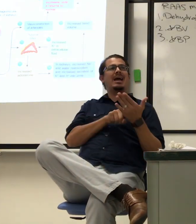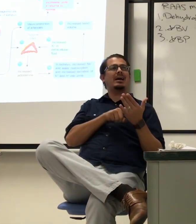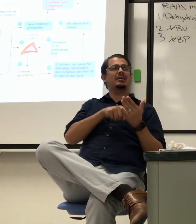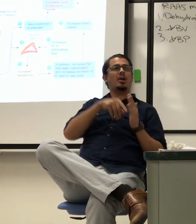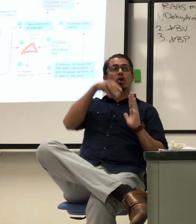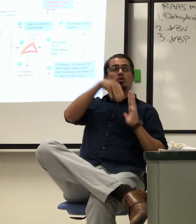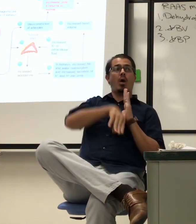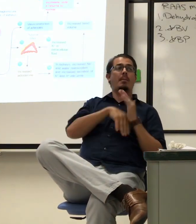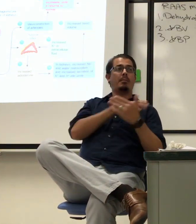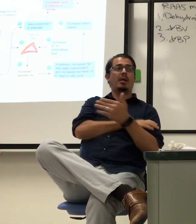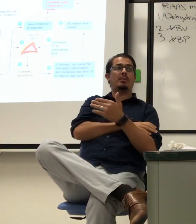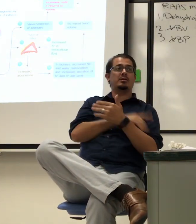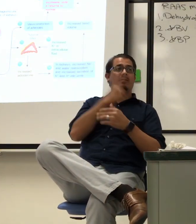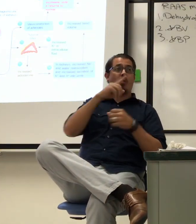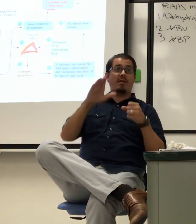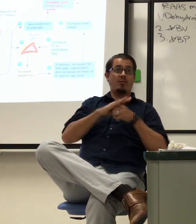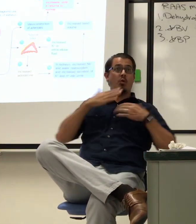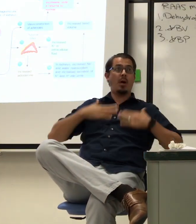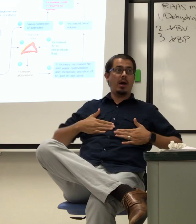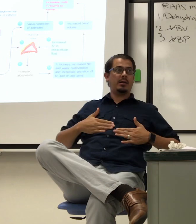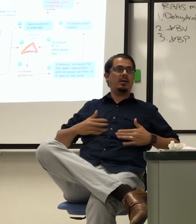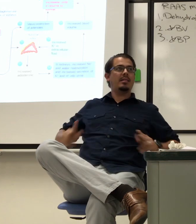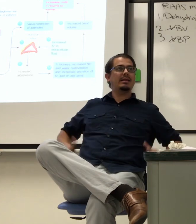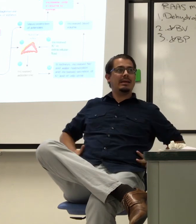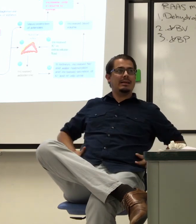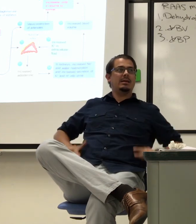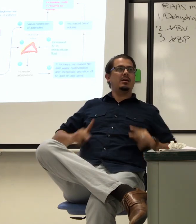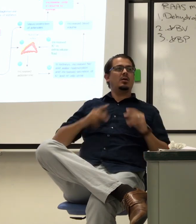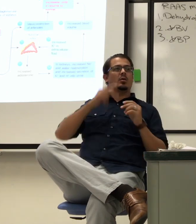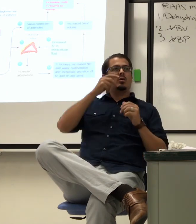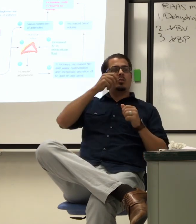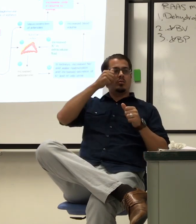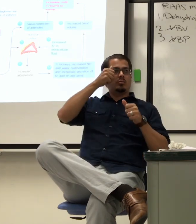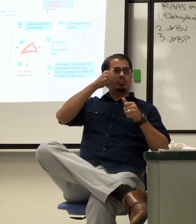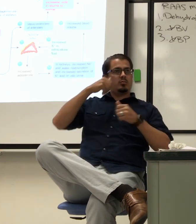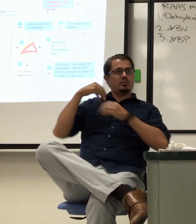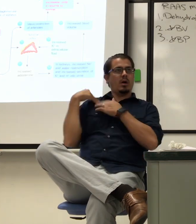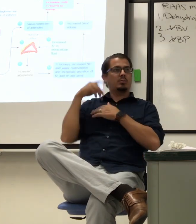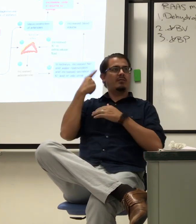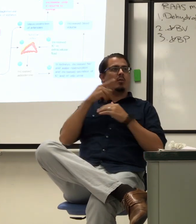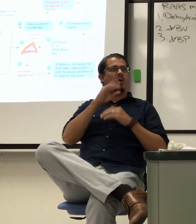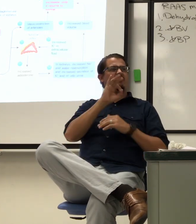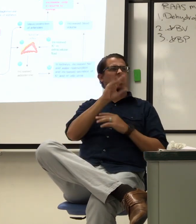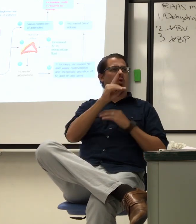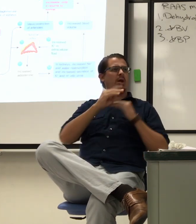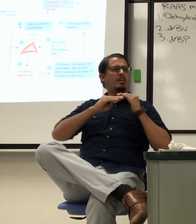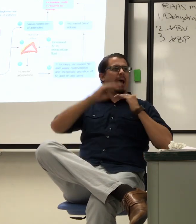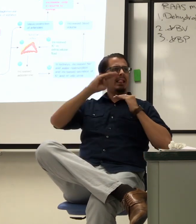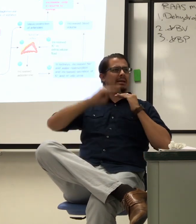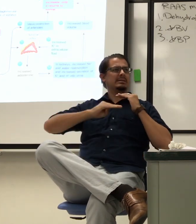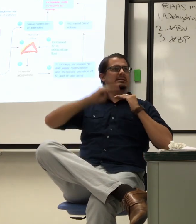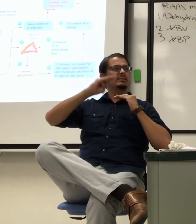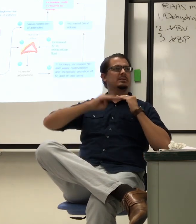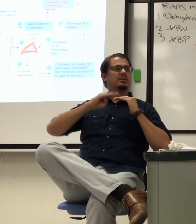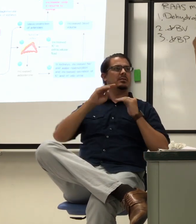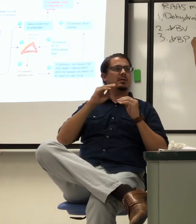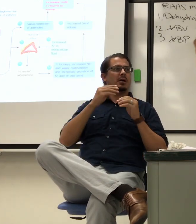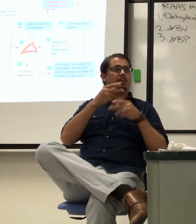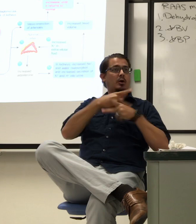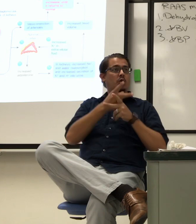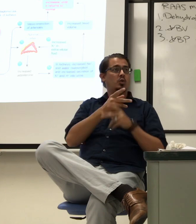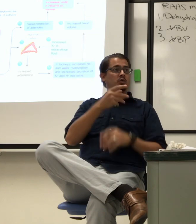whole body. The kidneys are responsible for fluid balance. They're producing urine output.